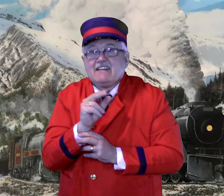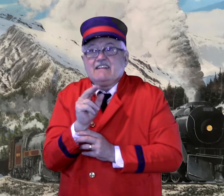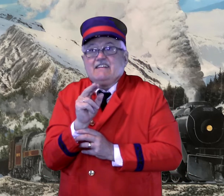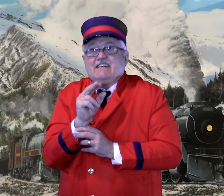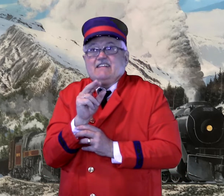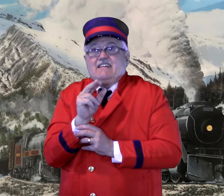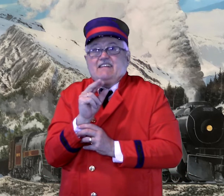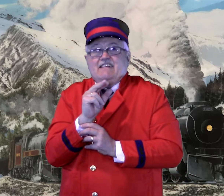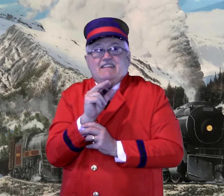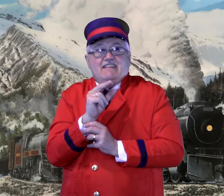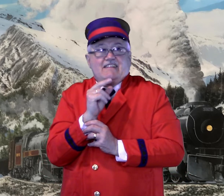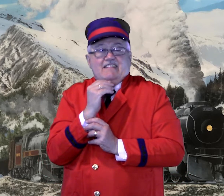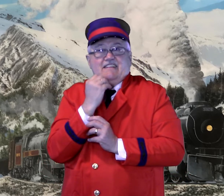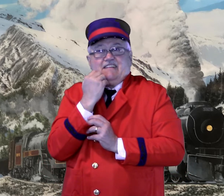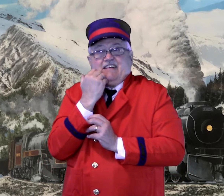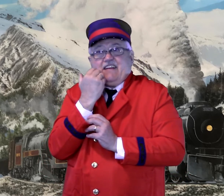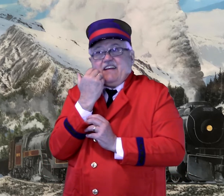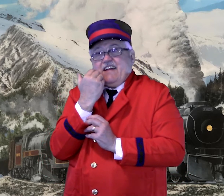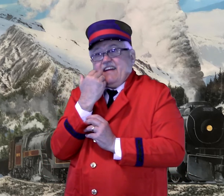L-I-Z." And the little girl just looked at her.